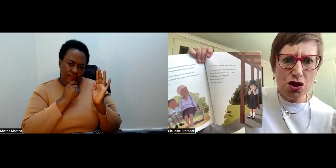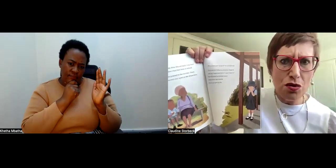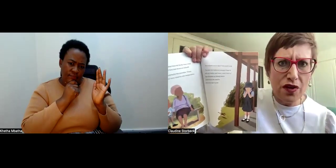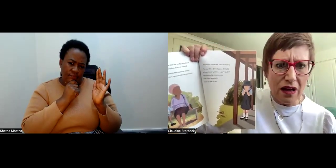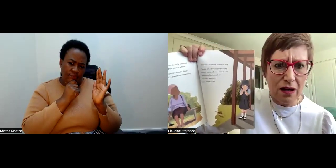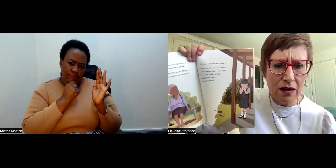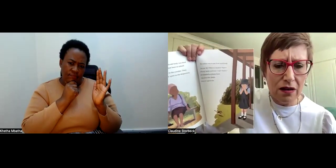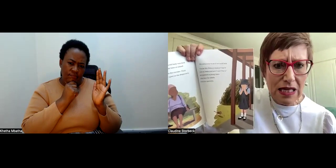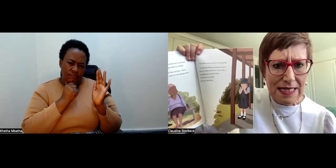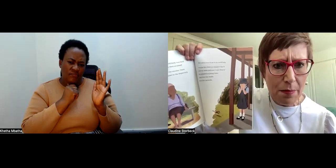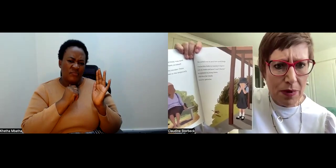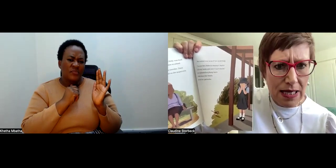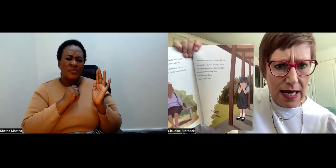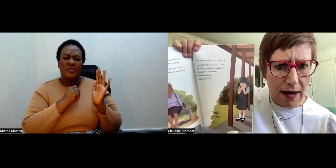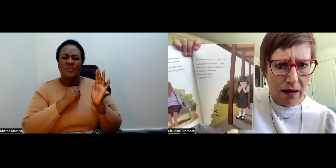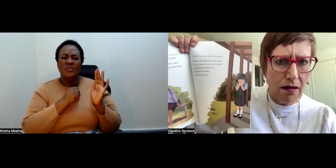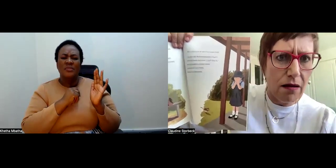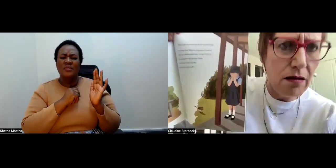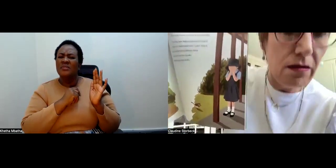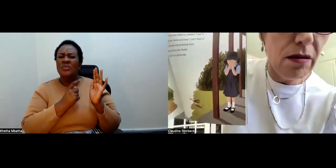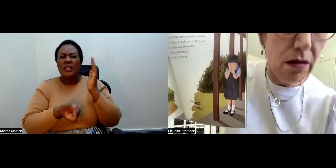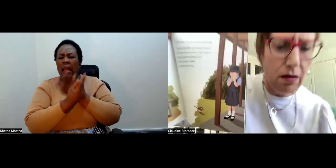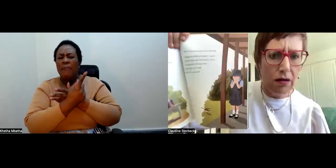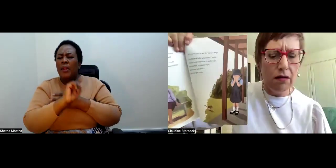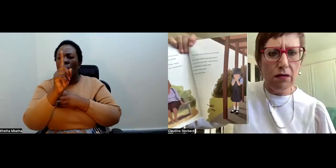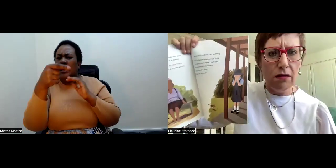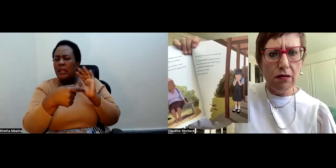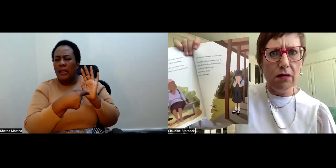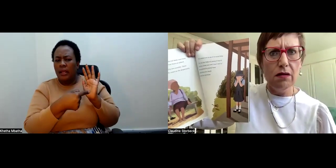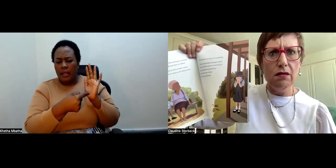what do you think is happening here?